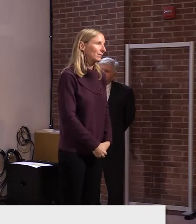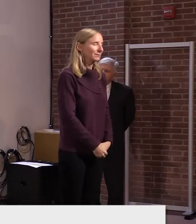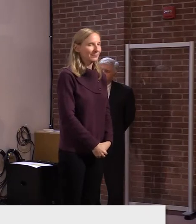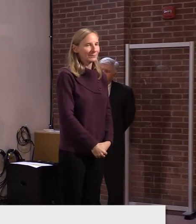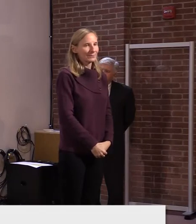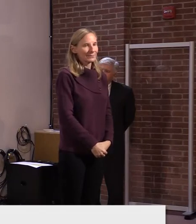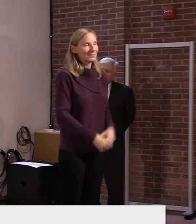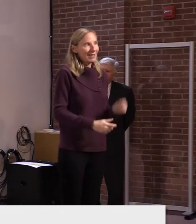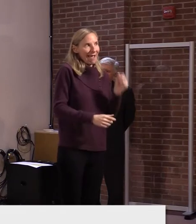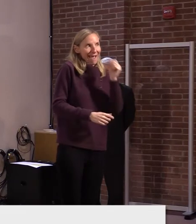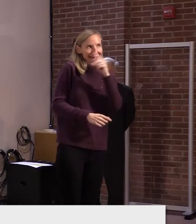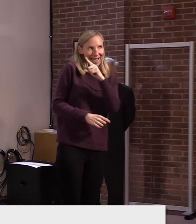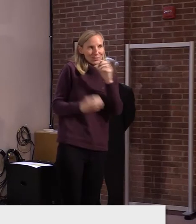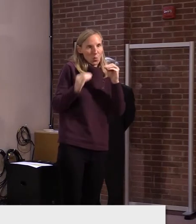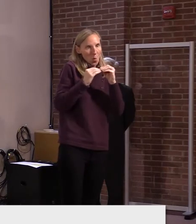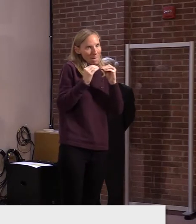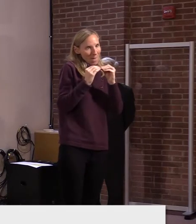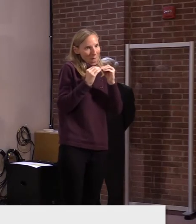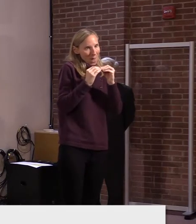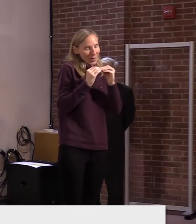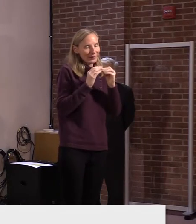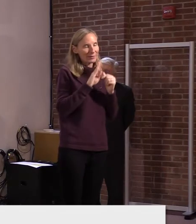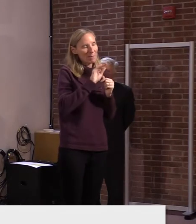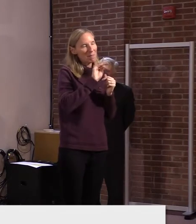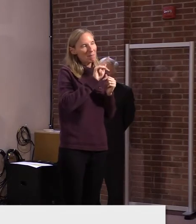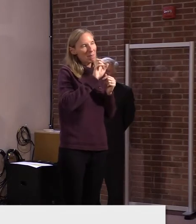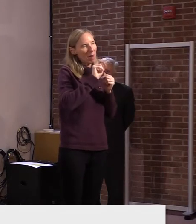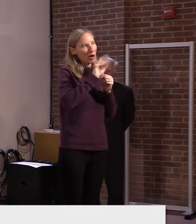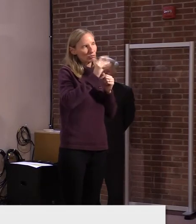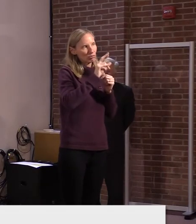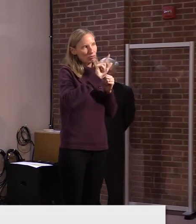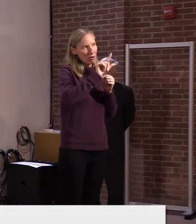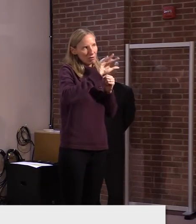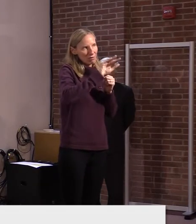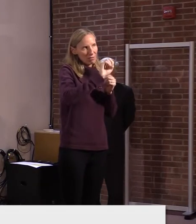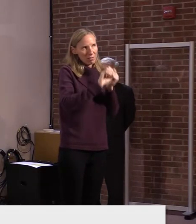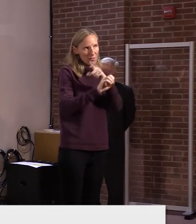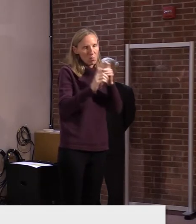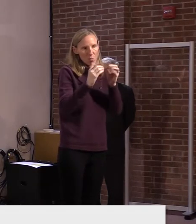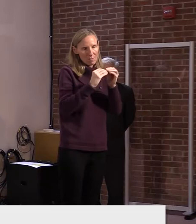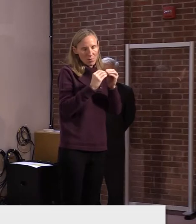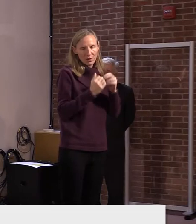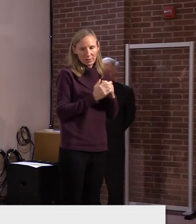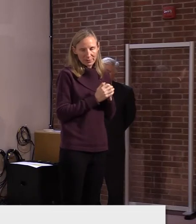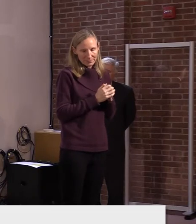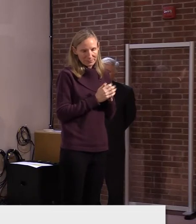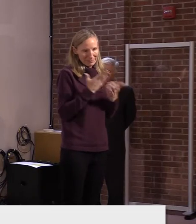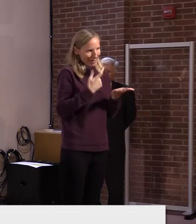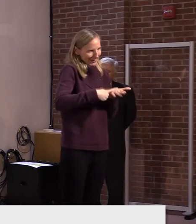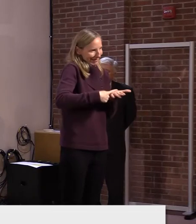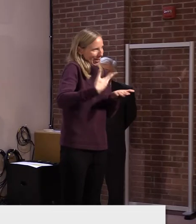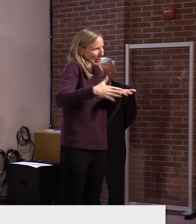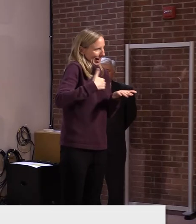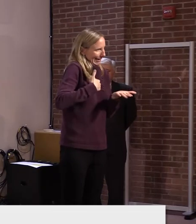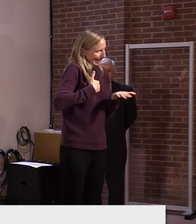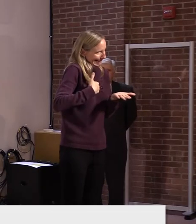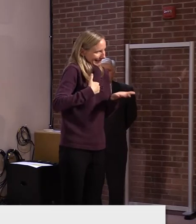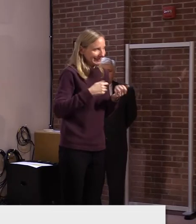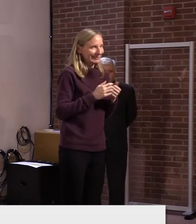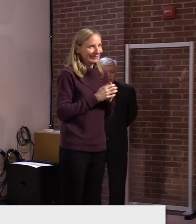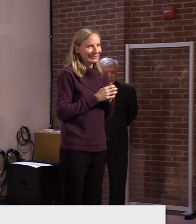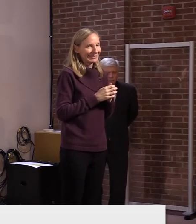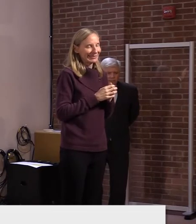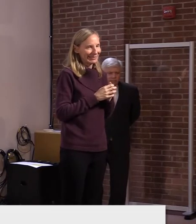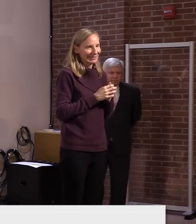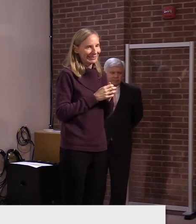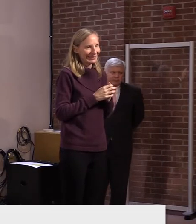Thank you. I have one other question, and this may have been covered before, but I'm